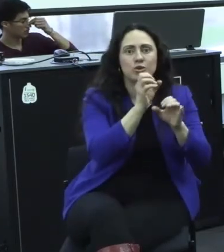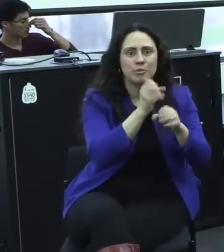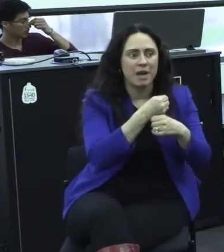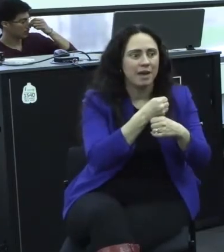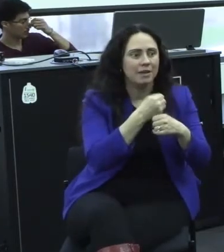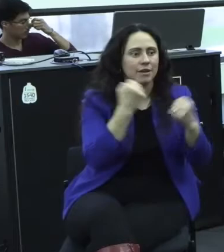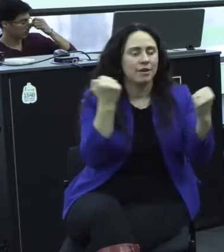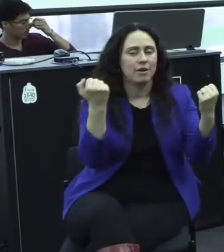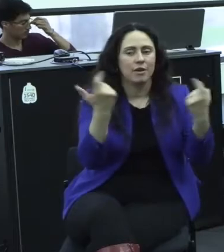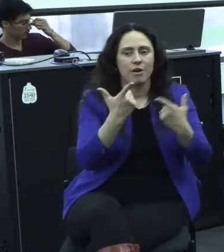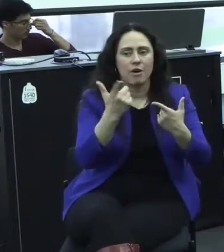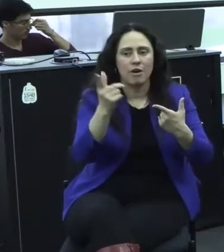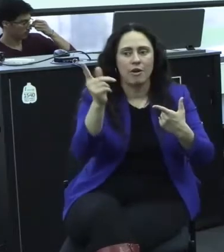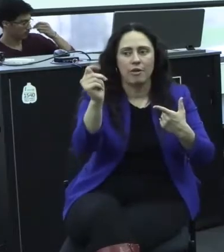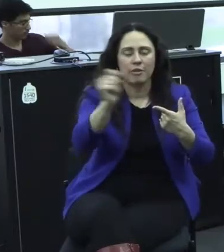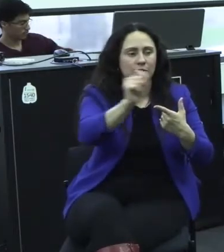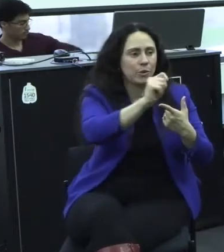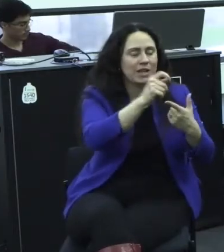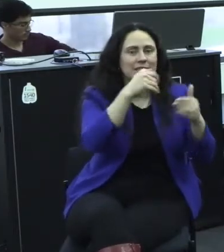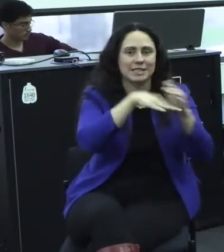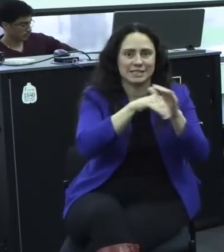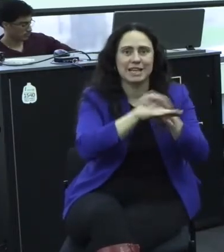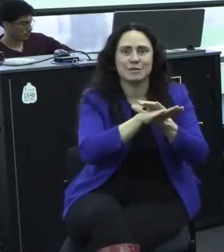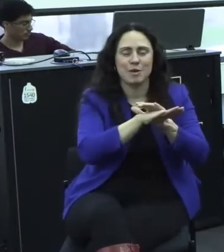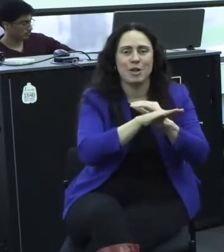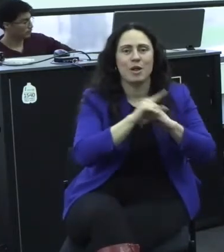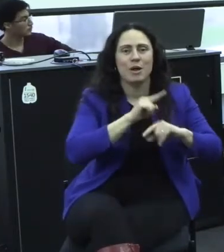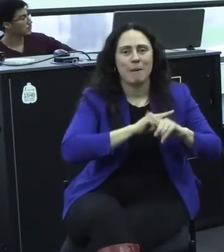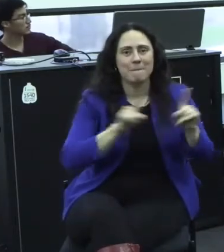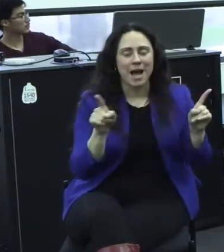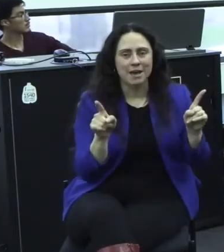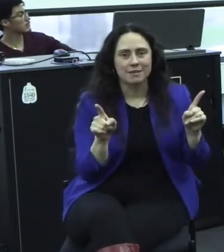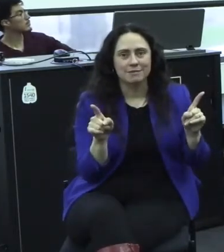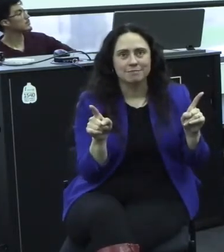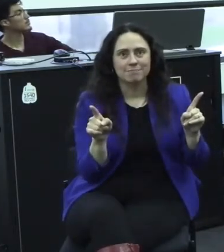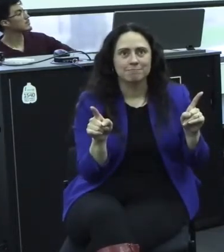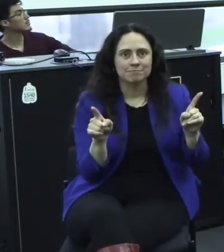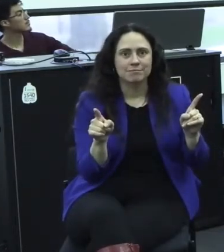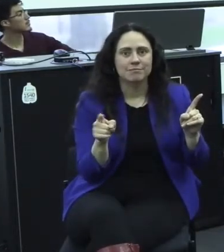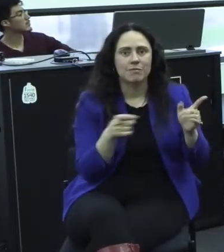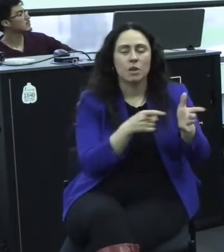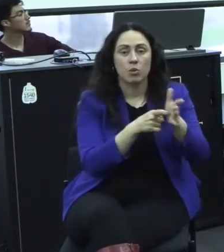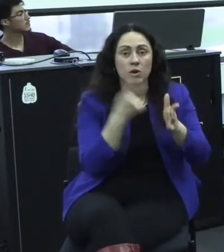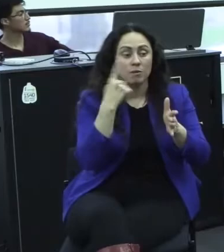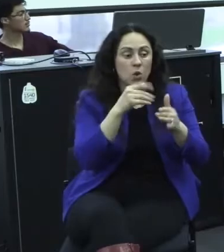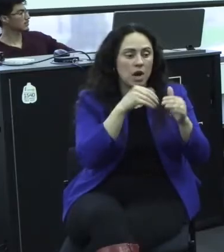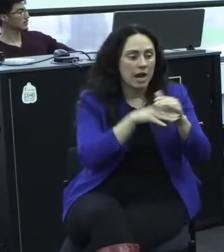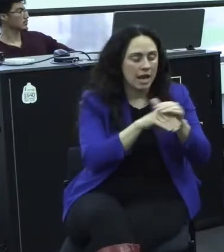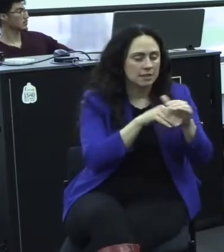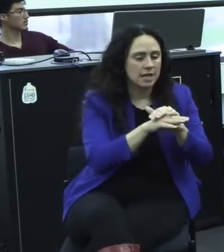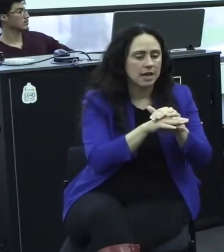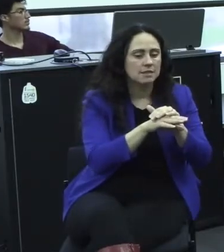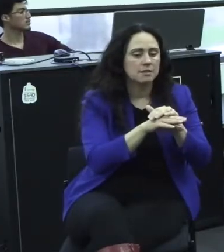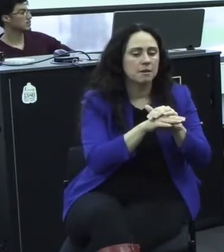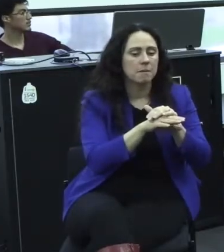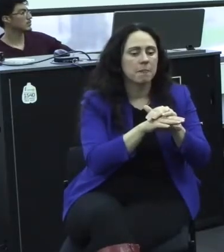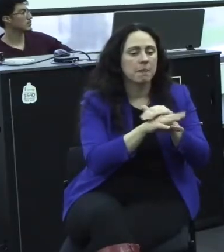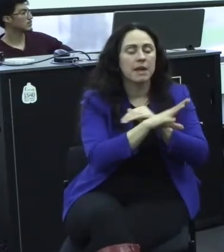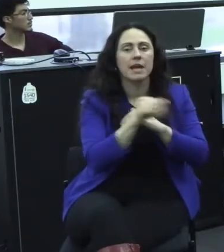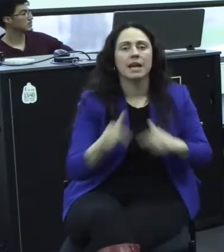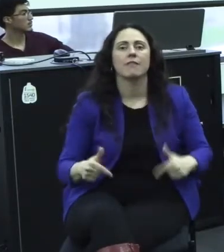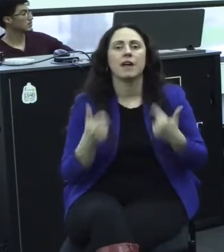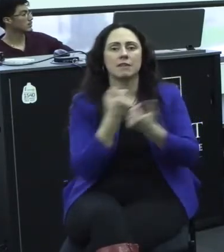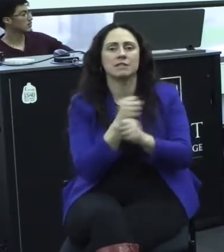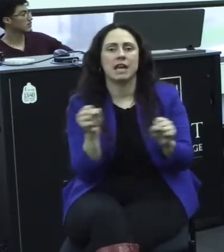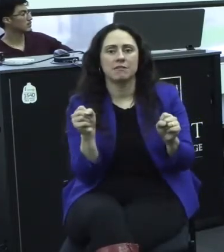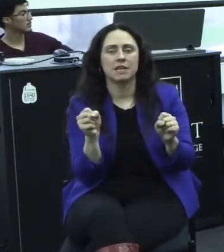particular facility accessible. But requirements for access and life